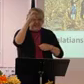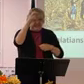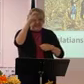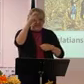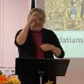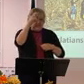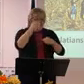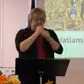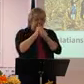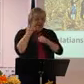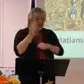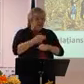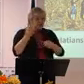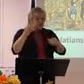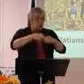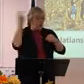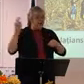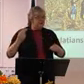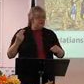quit, he wins.